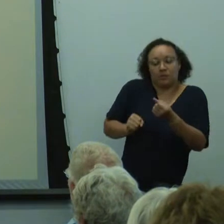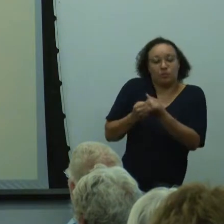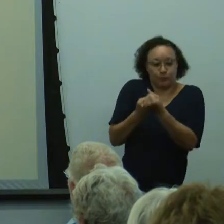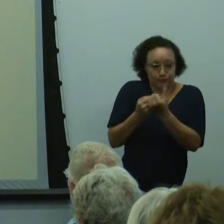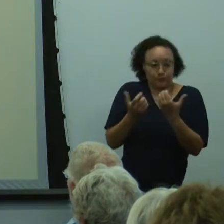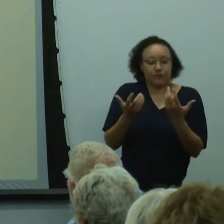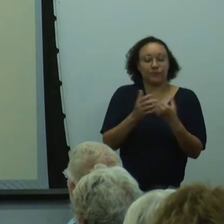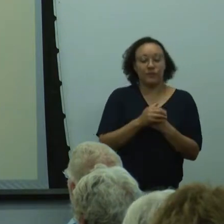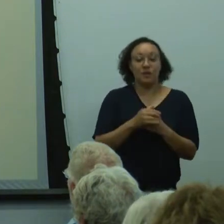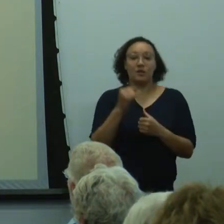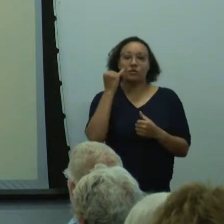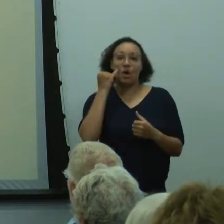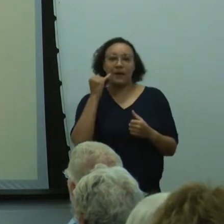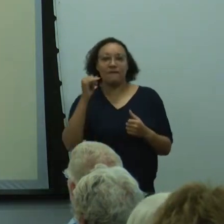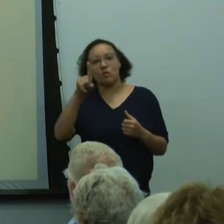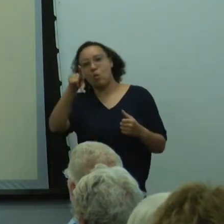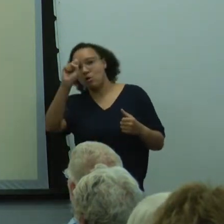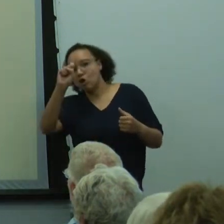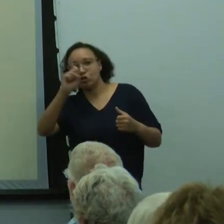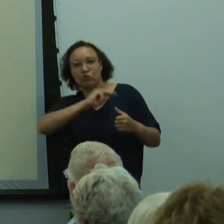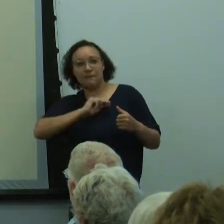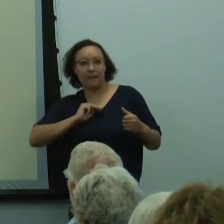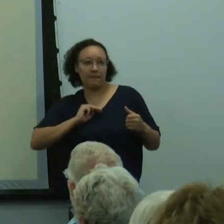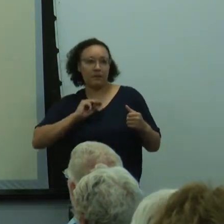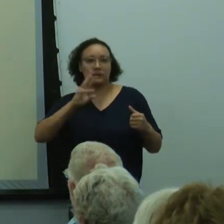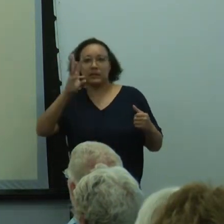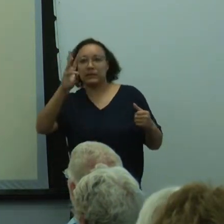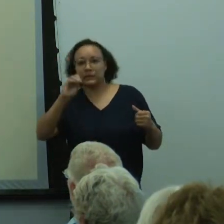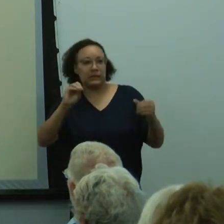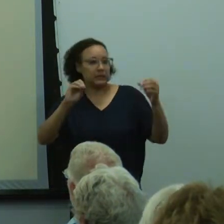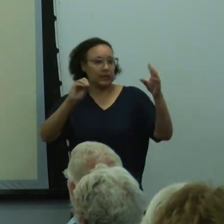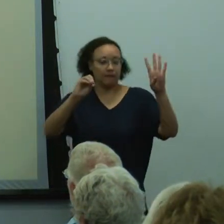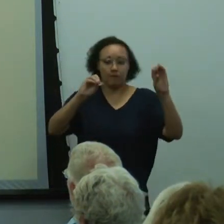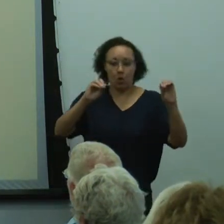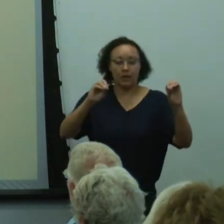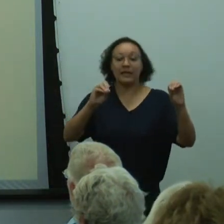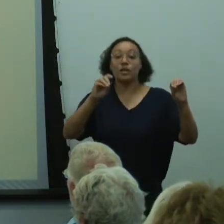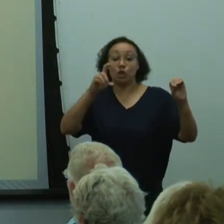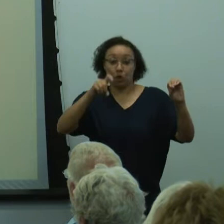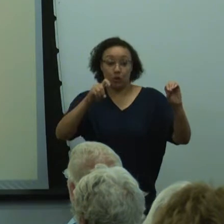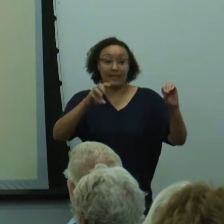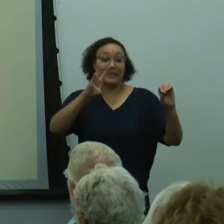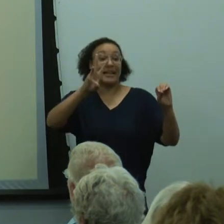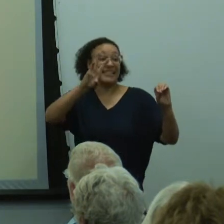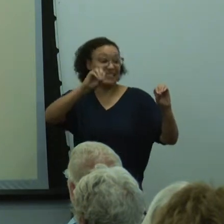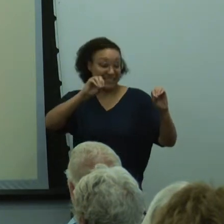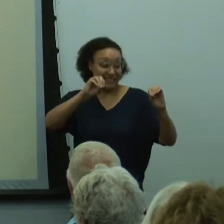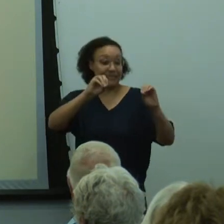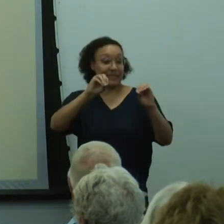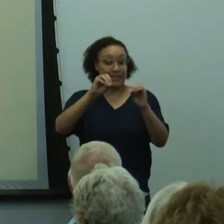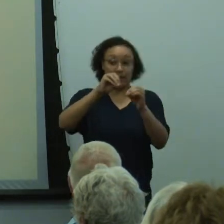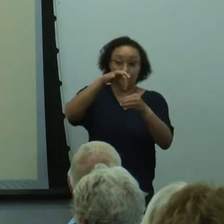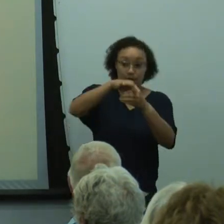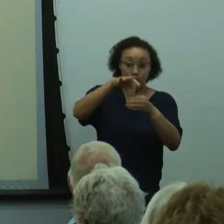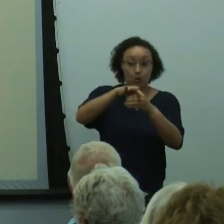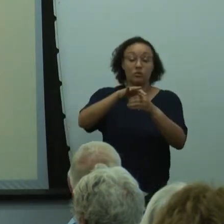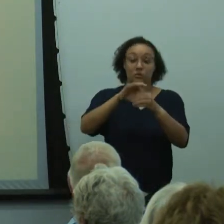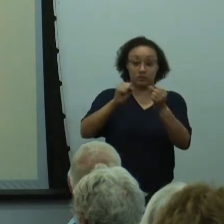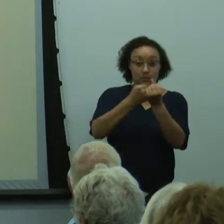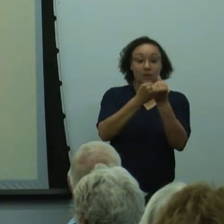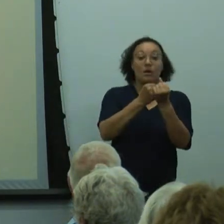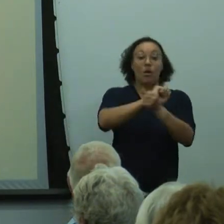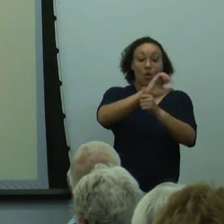you have 100 House members, 60 Republicans, 40 Democrats, to pass you need 60 more total. At least 14 of those